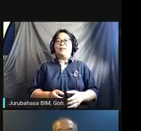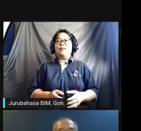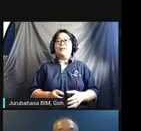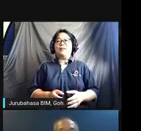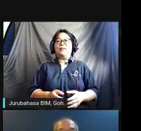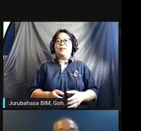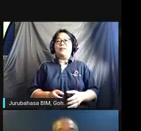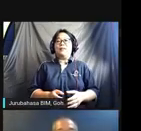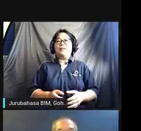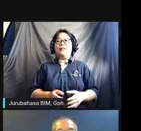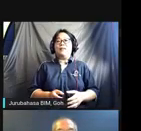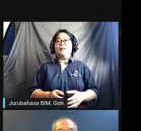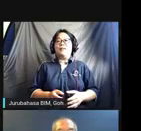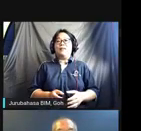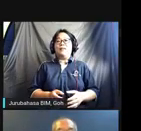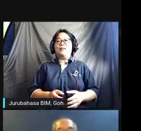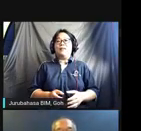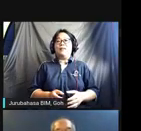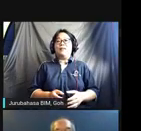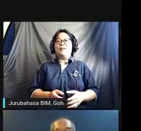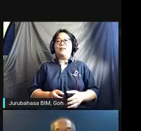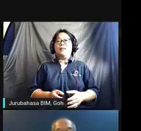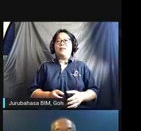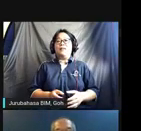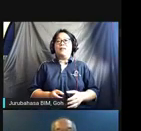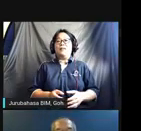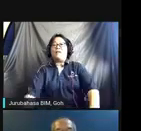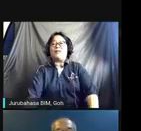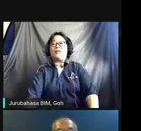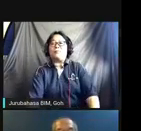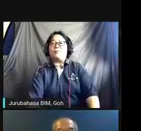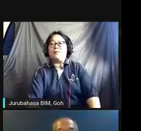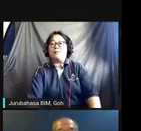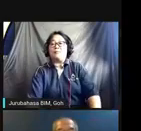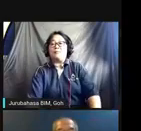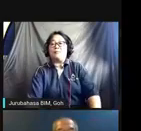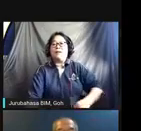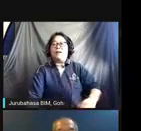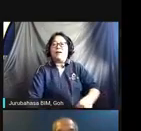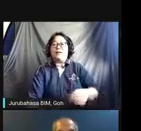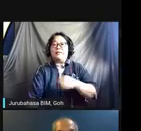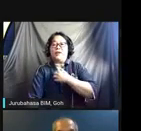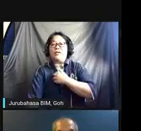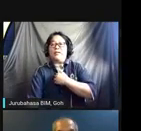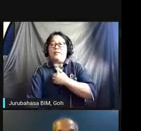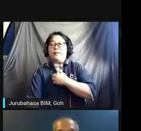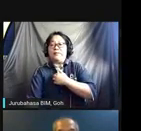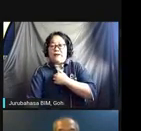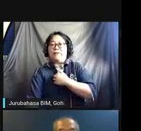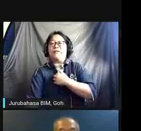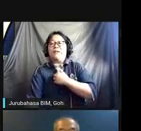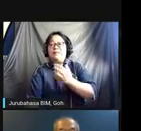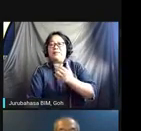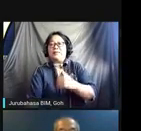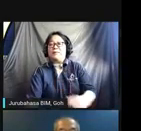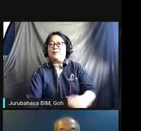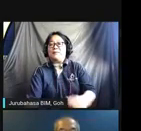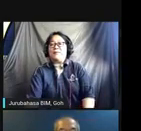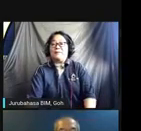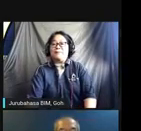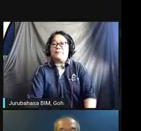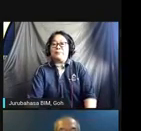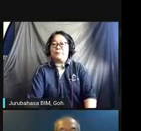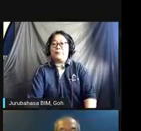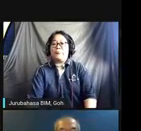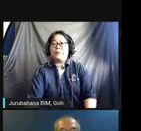And so those who are actually not able to hear at all, we call it pekak, 55 decibel and above, and we call it deaf. Next slide,